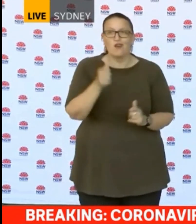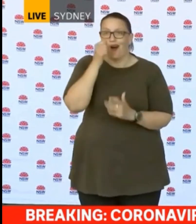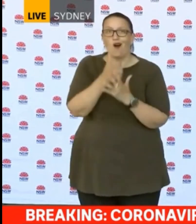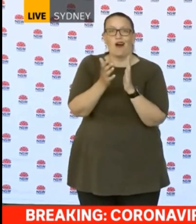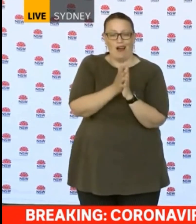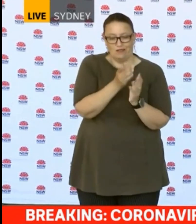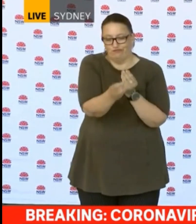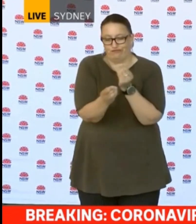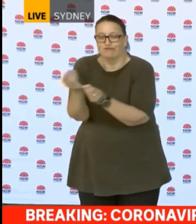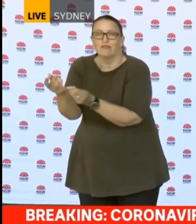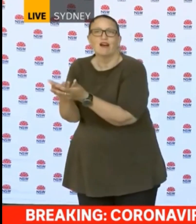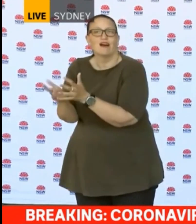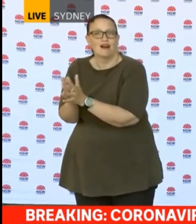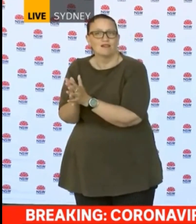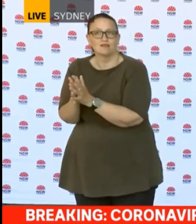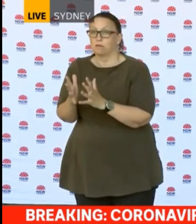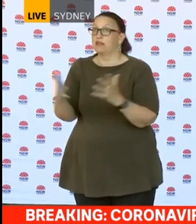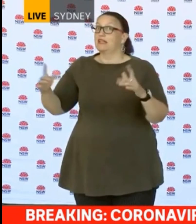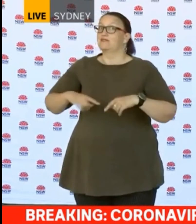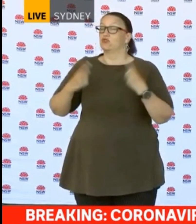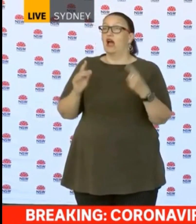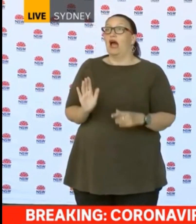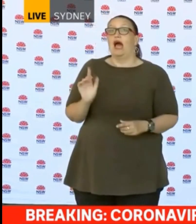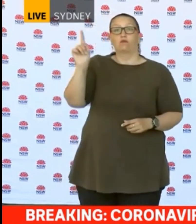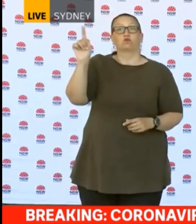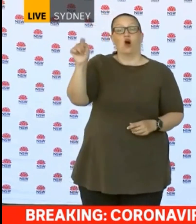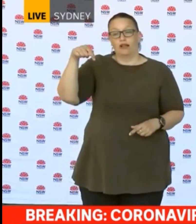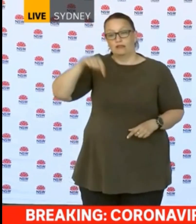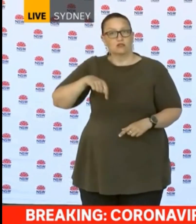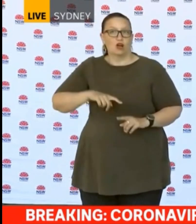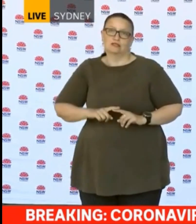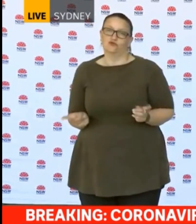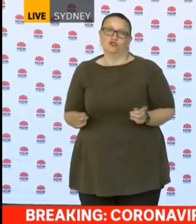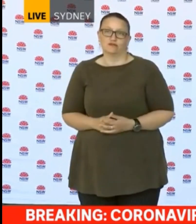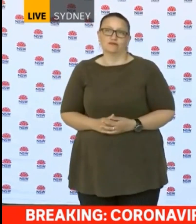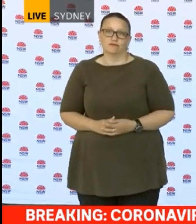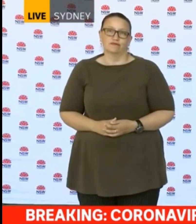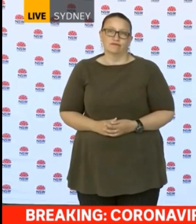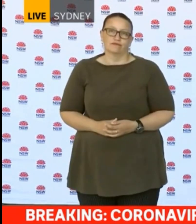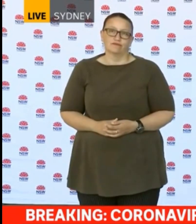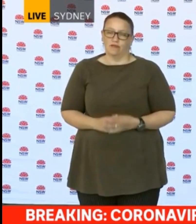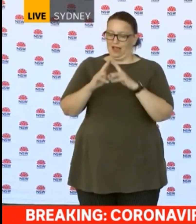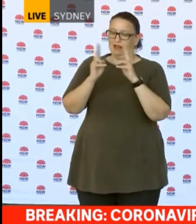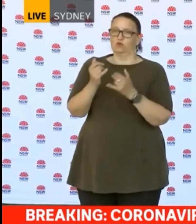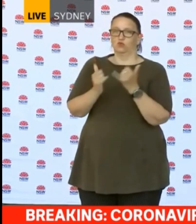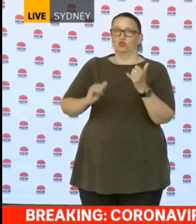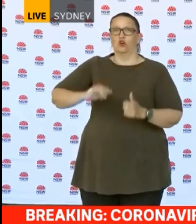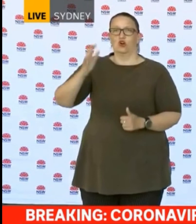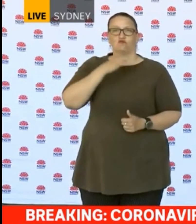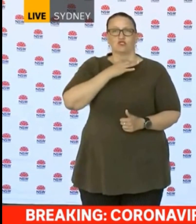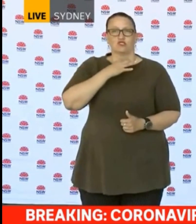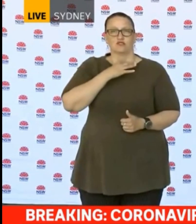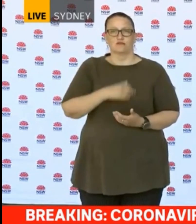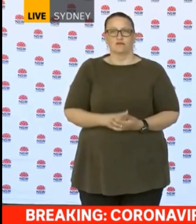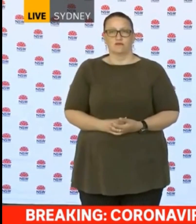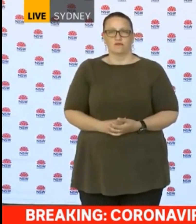and there is big differentials between outdoor and indoor settings, and we know that households are particularly at risk. So just